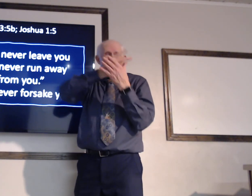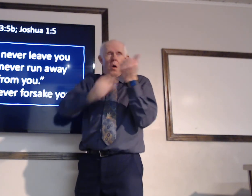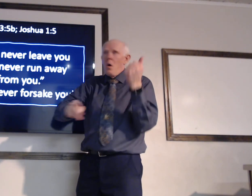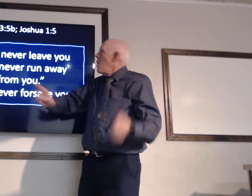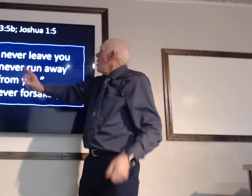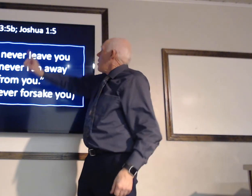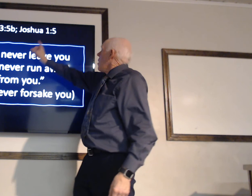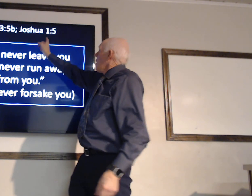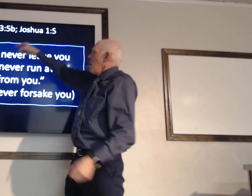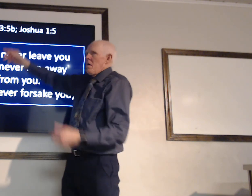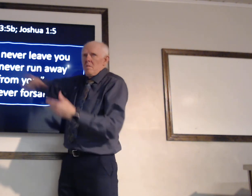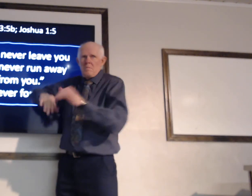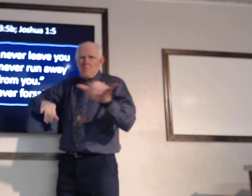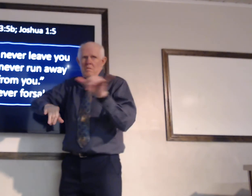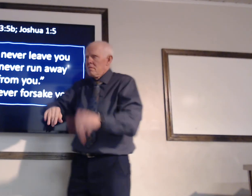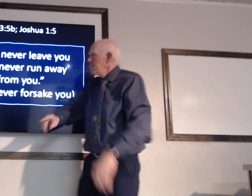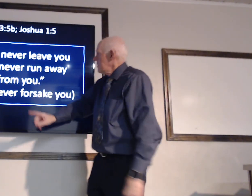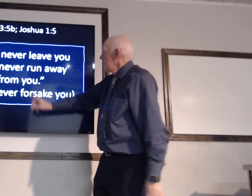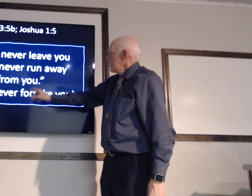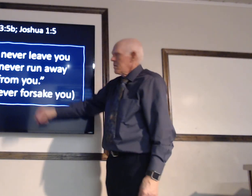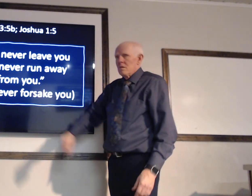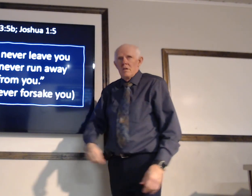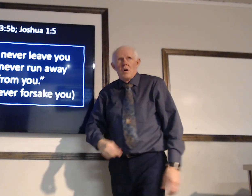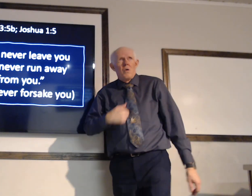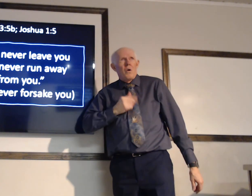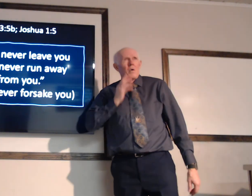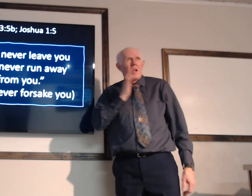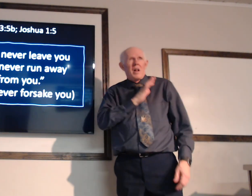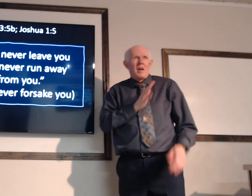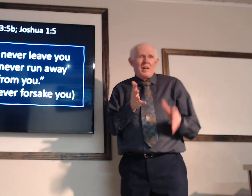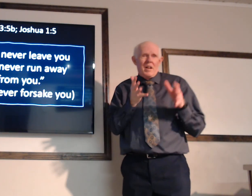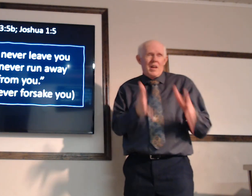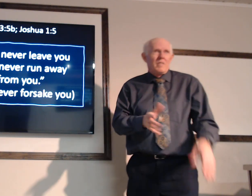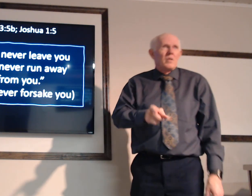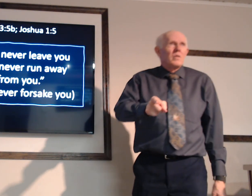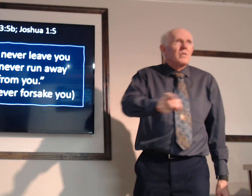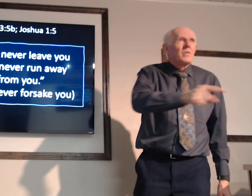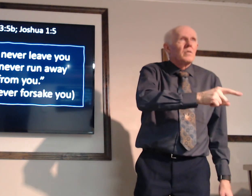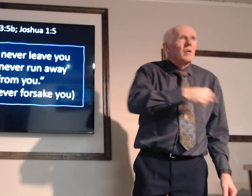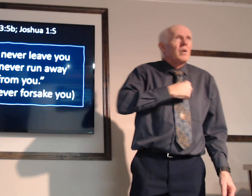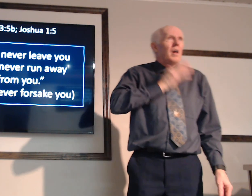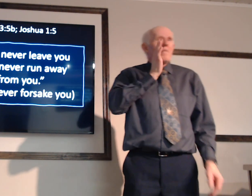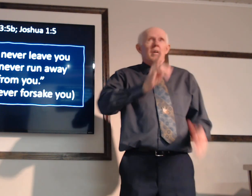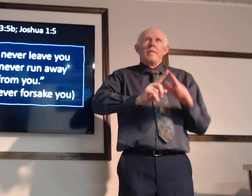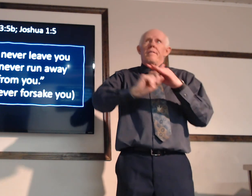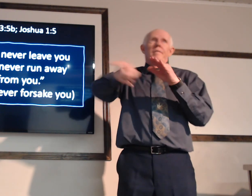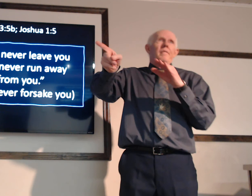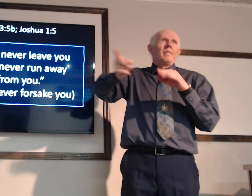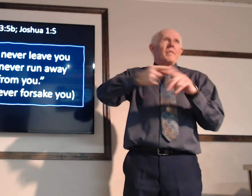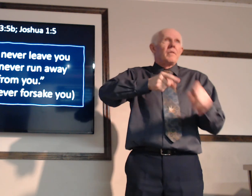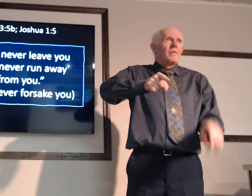In these verses, both in the Old Testament, are the same. I will never leave you. I will never run away from